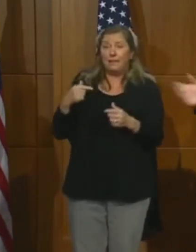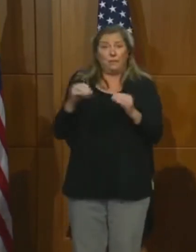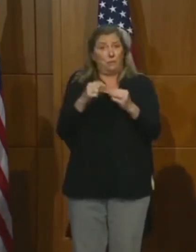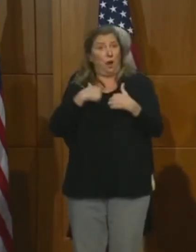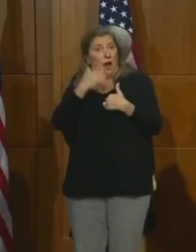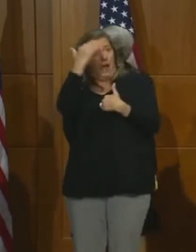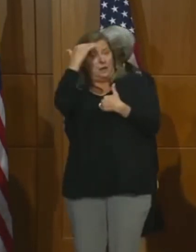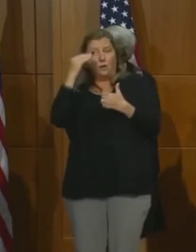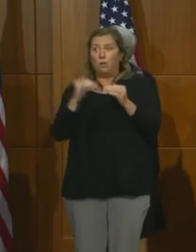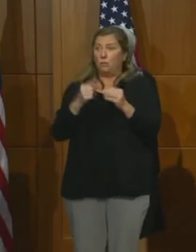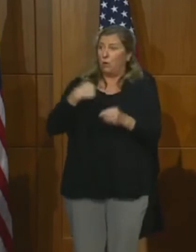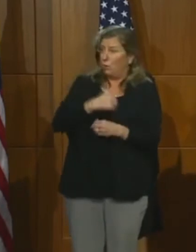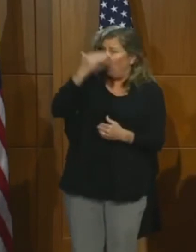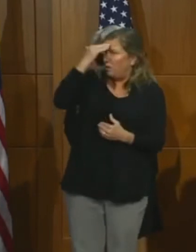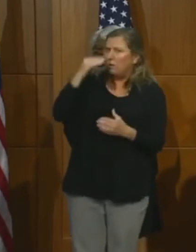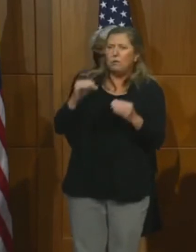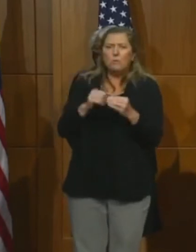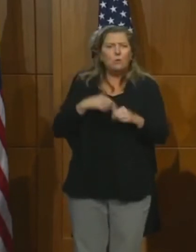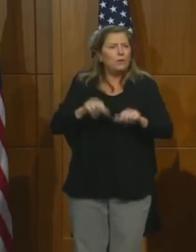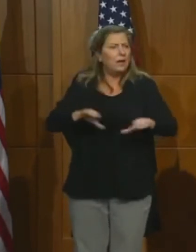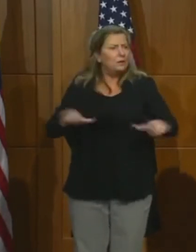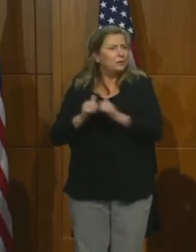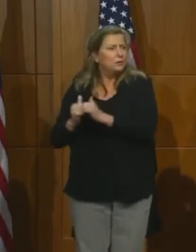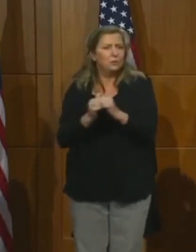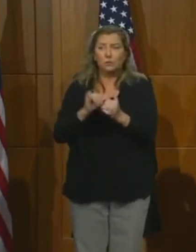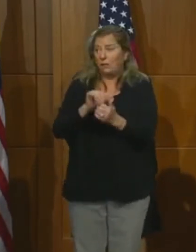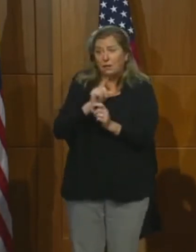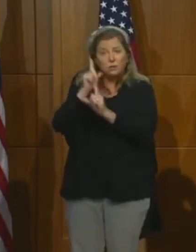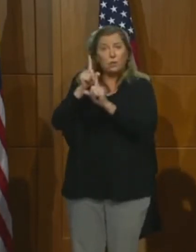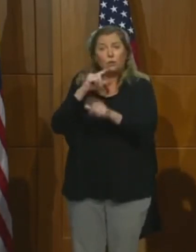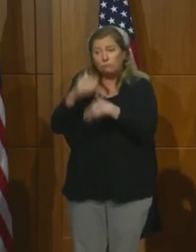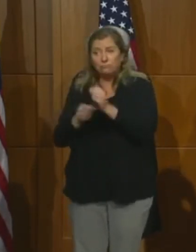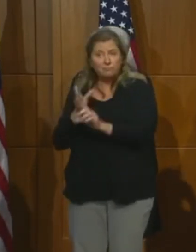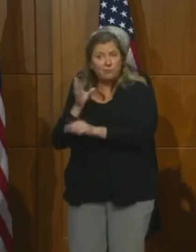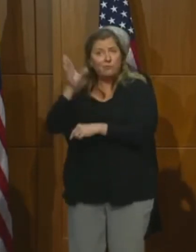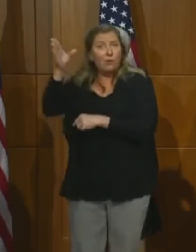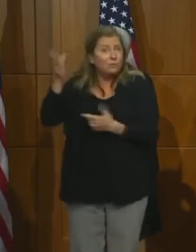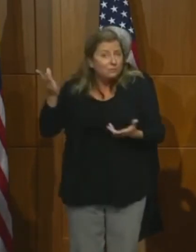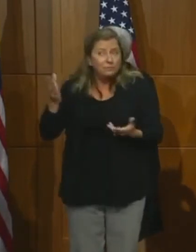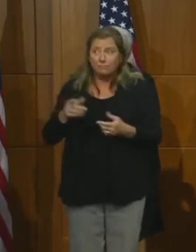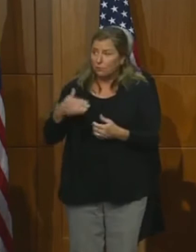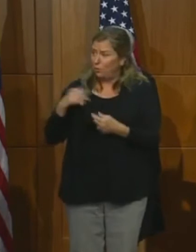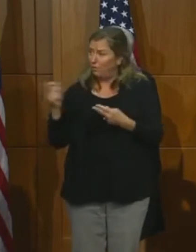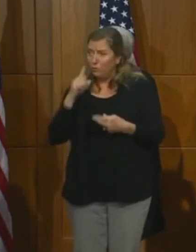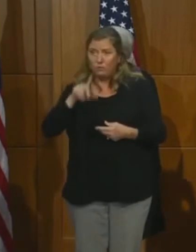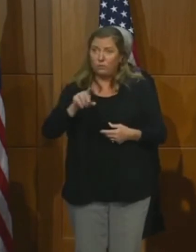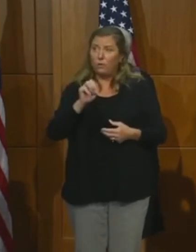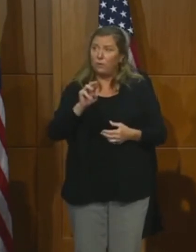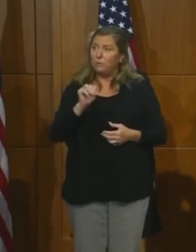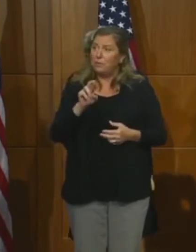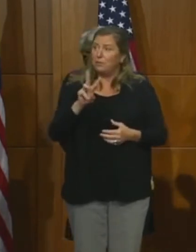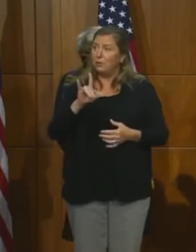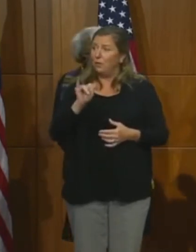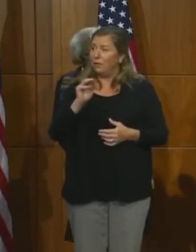know, the more we can do, and so that's really our goal as we move forward. And you have a question for Mr. Williams.